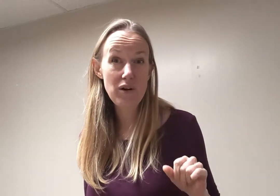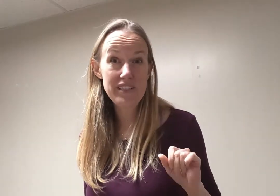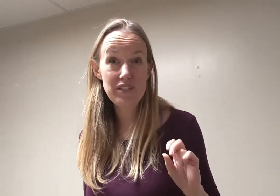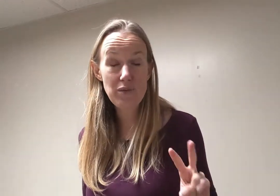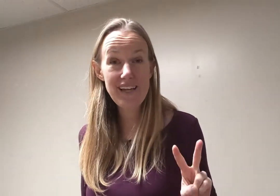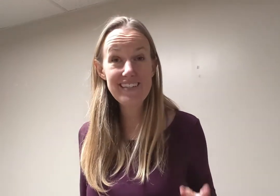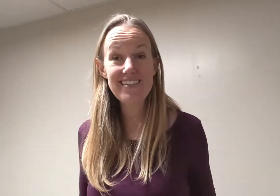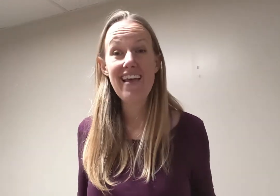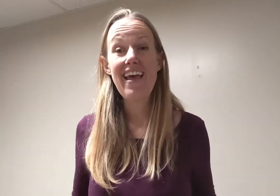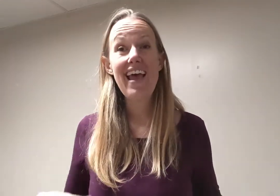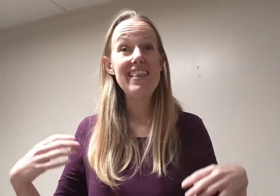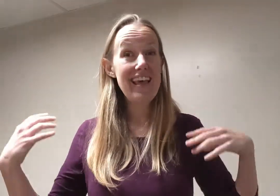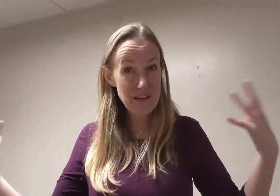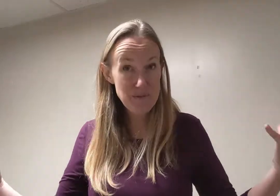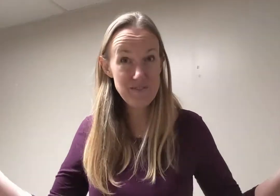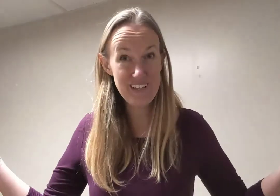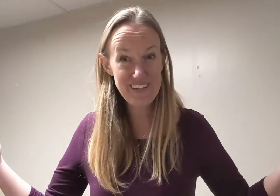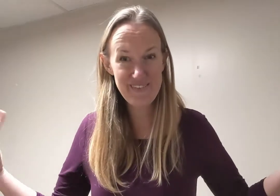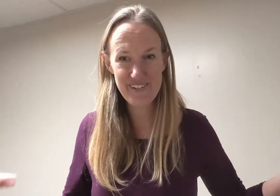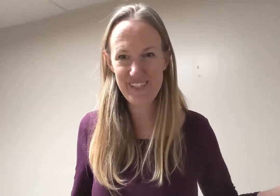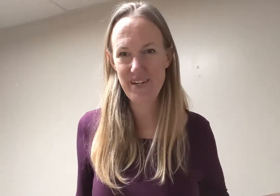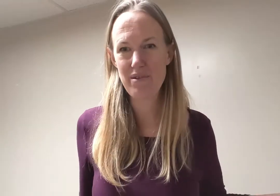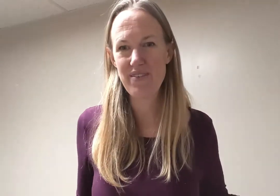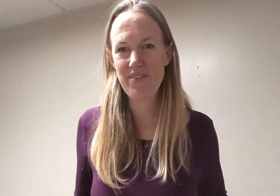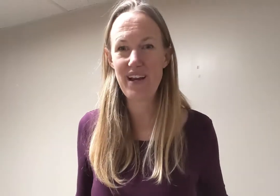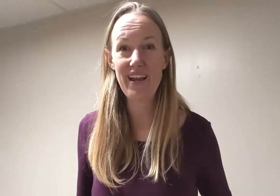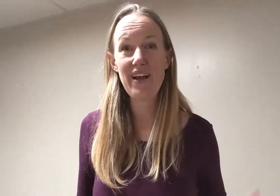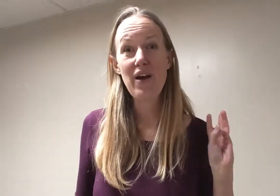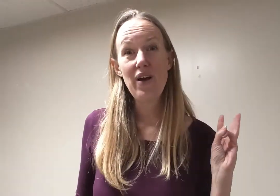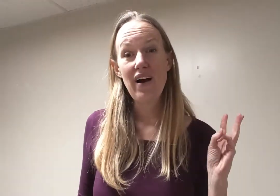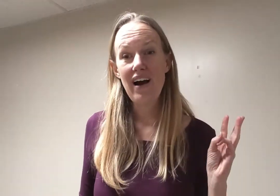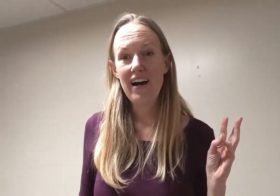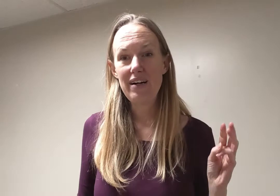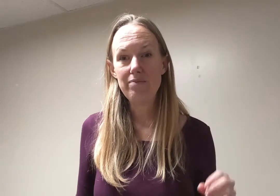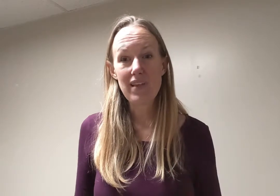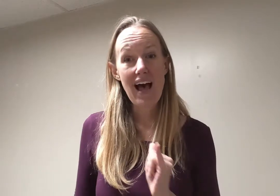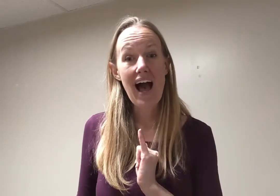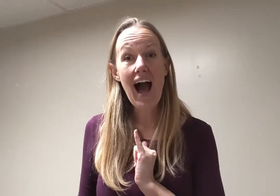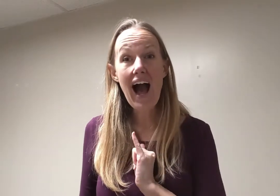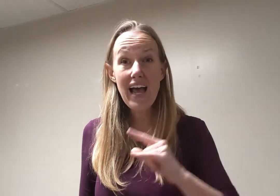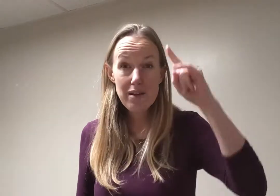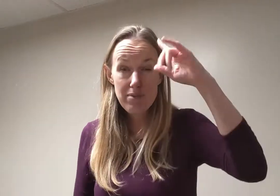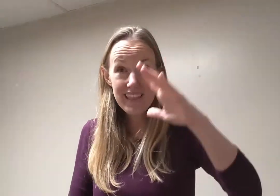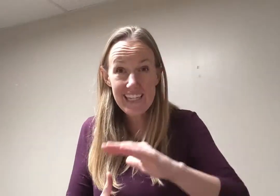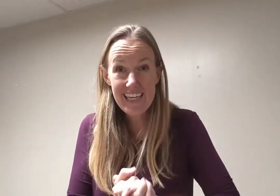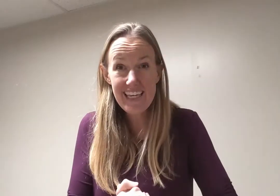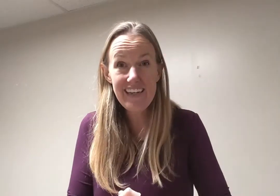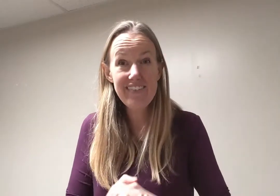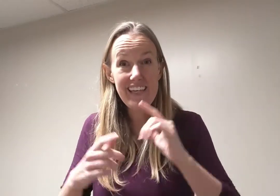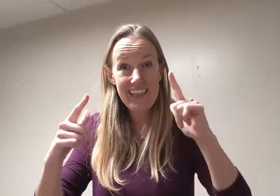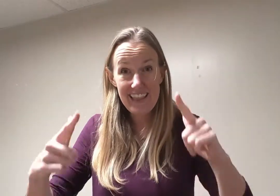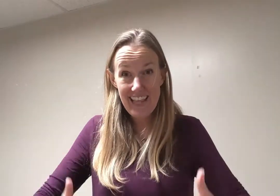chorus twice. And then it moves on to verse number 3. I believe in